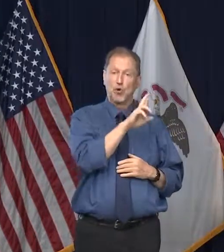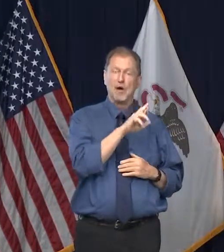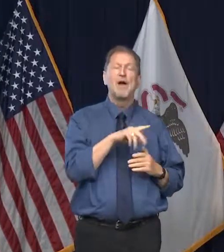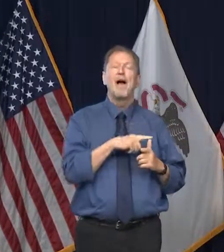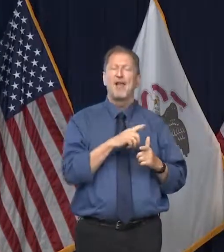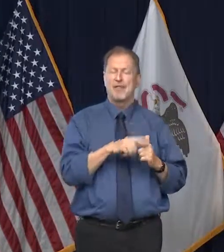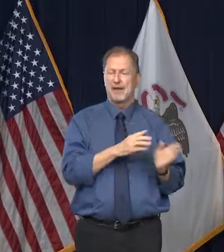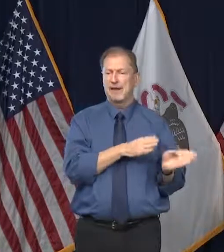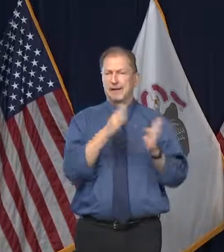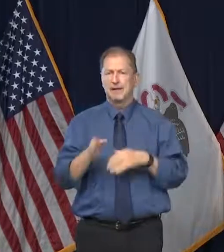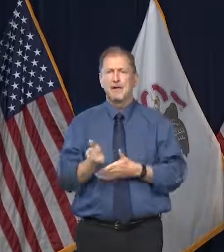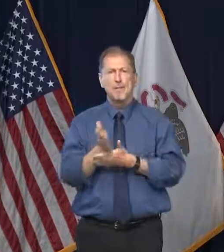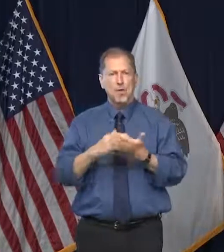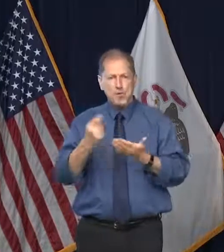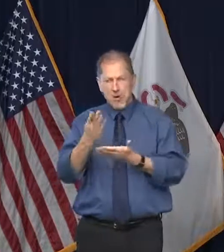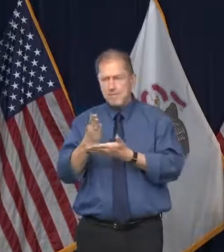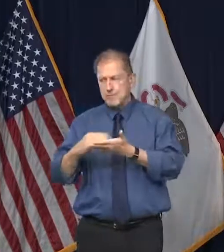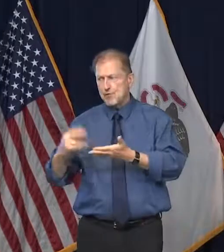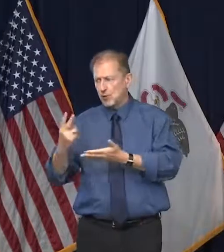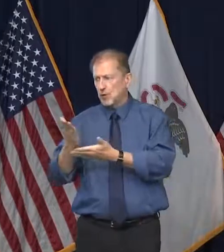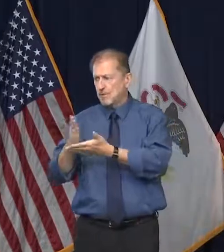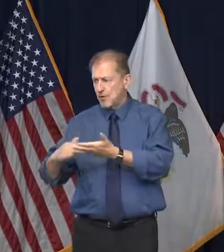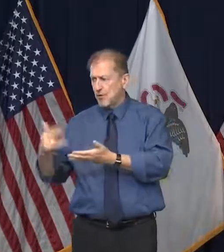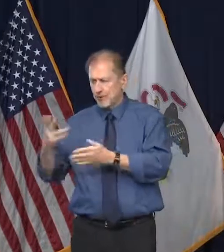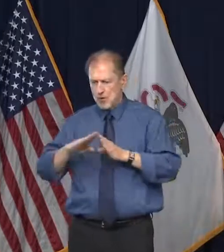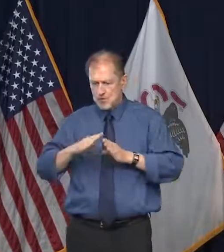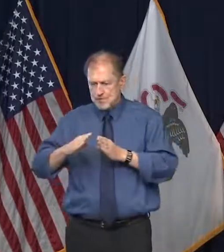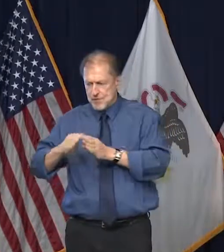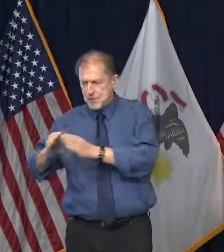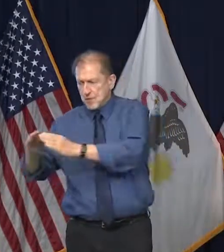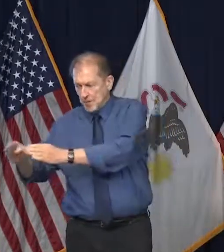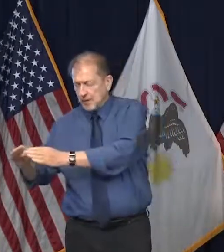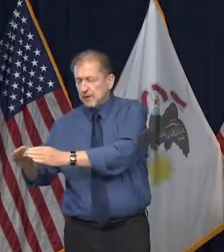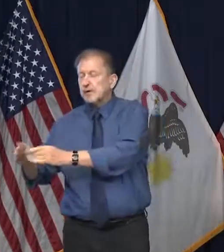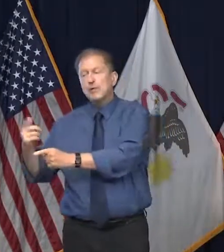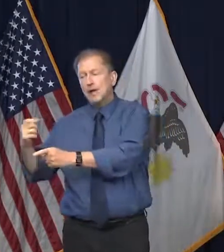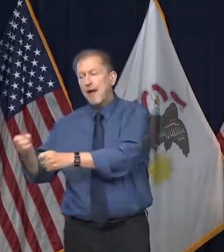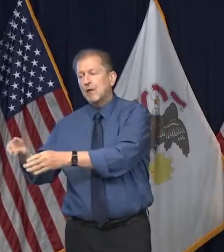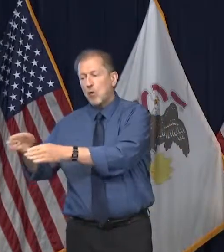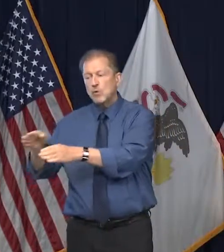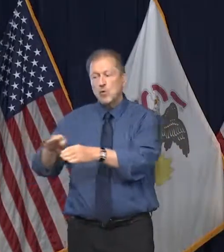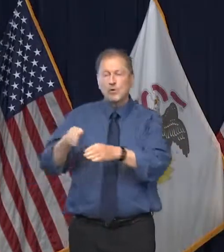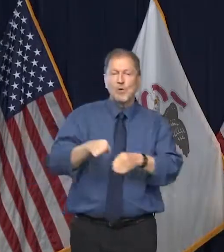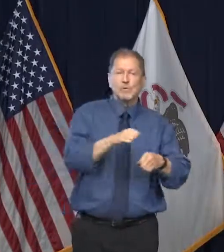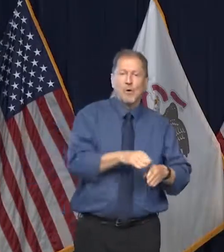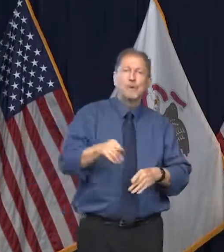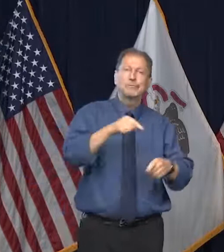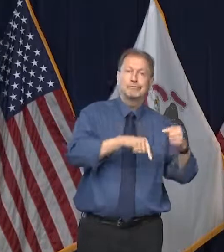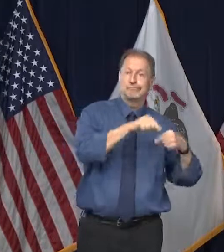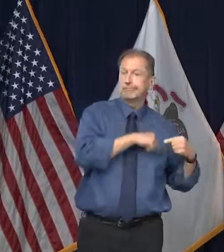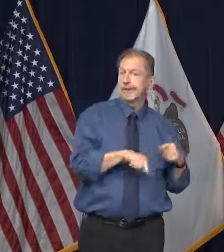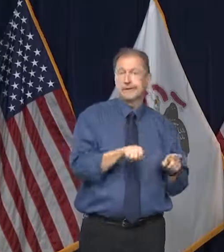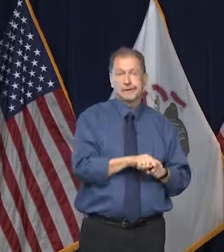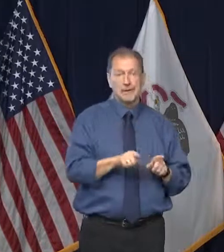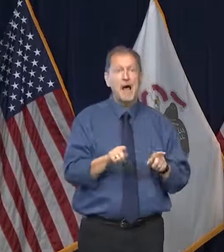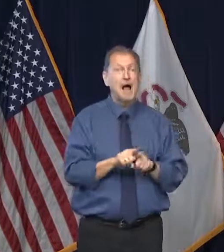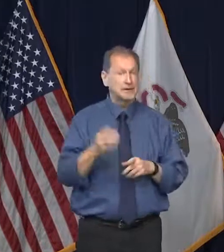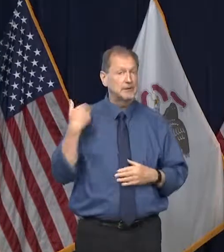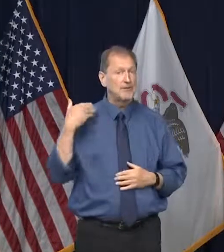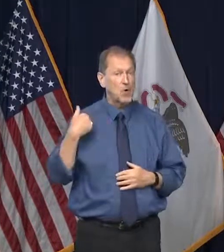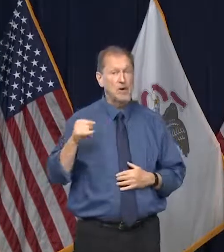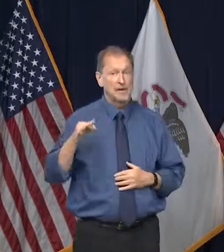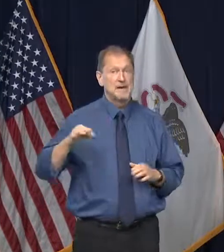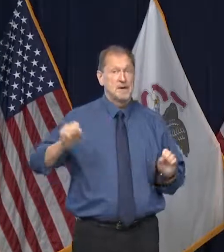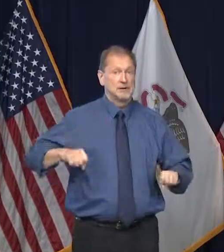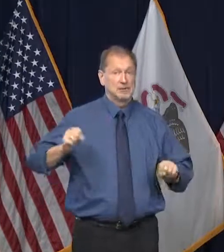Tier 3, which have been on the table on a regional basis. All of those are frankly, potential mitigations that we